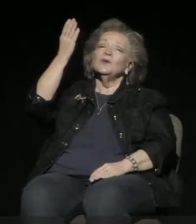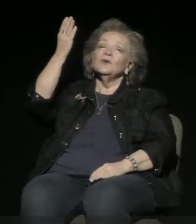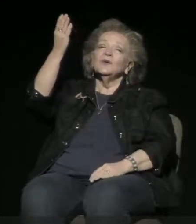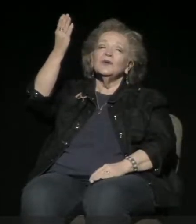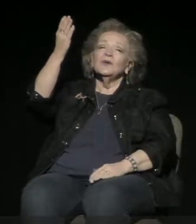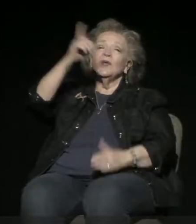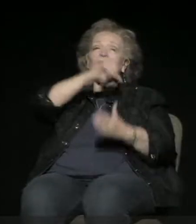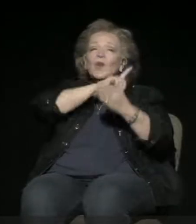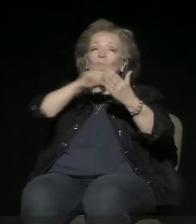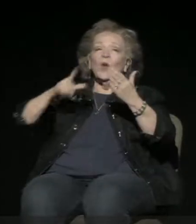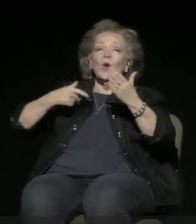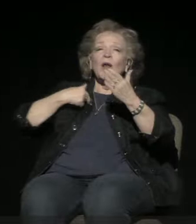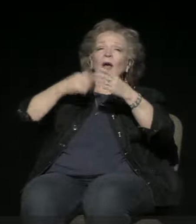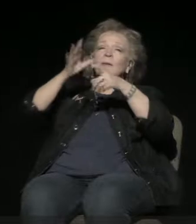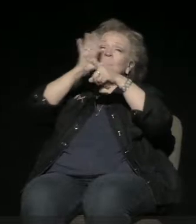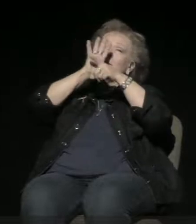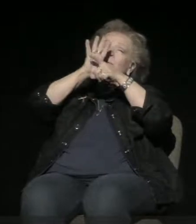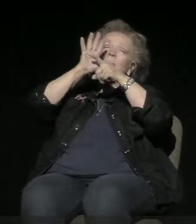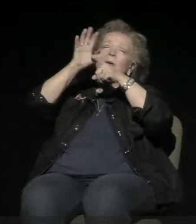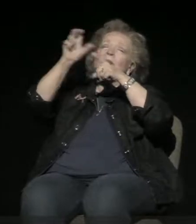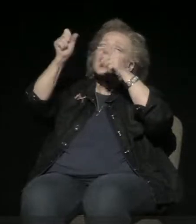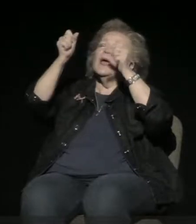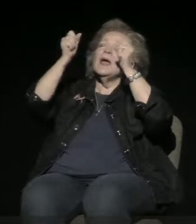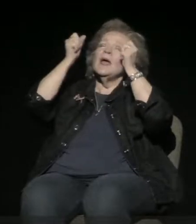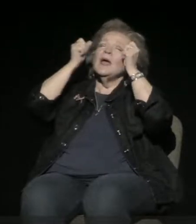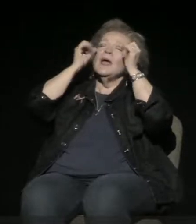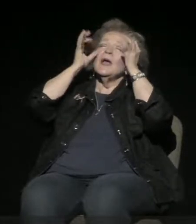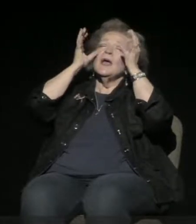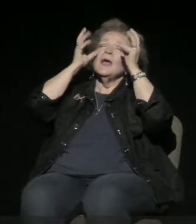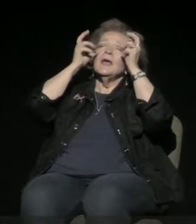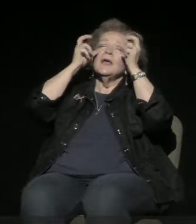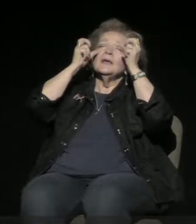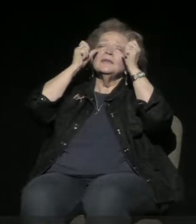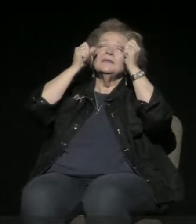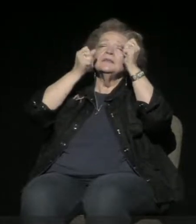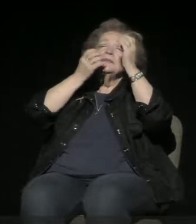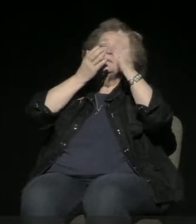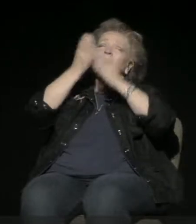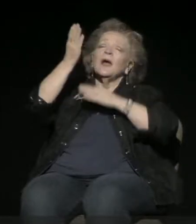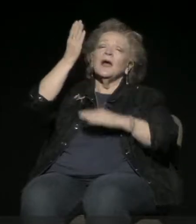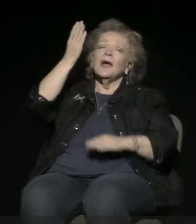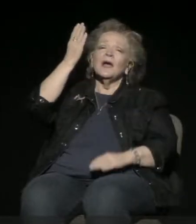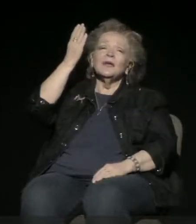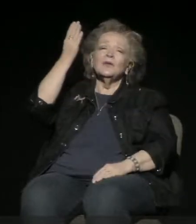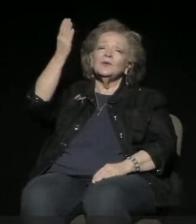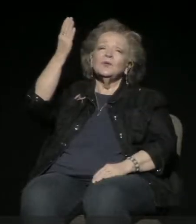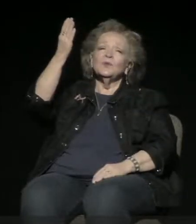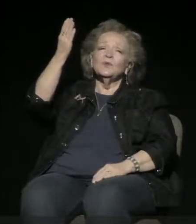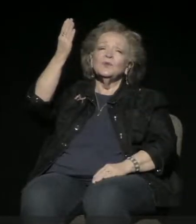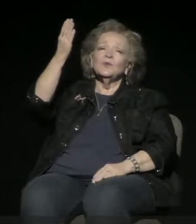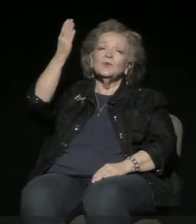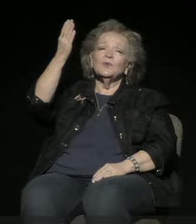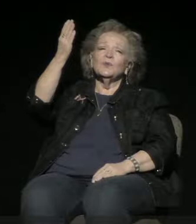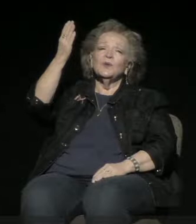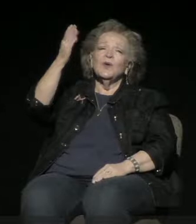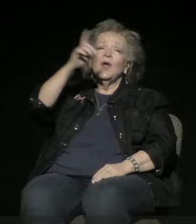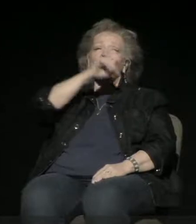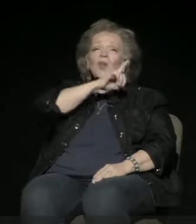Lord I'm amazed By you